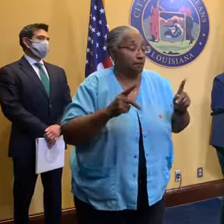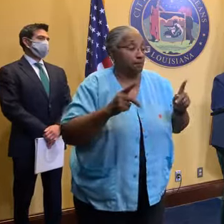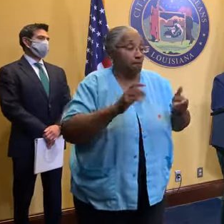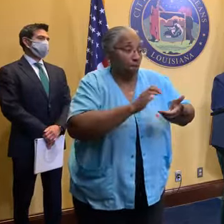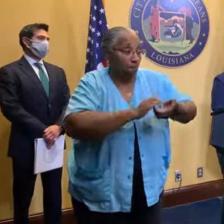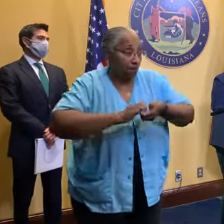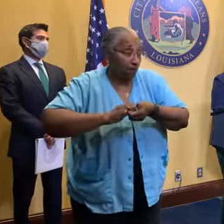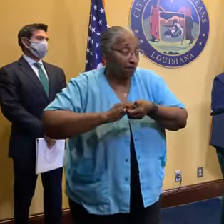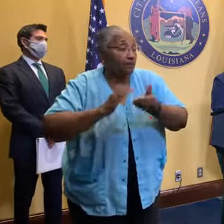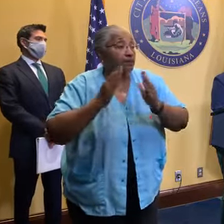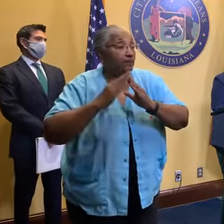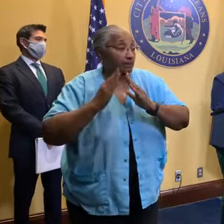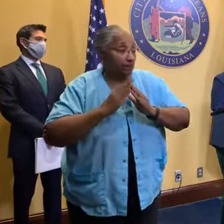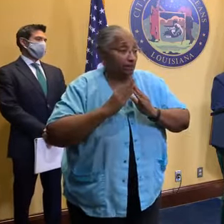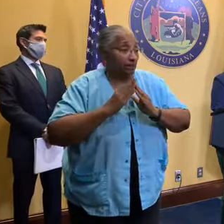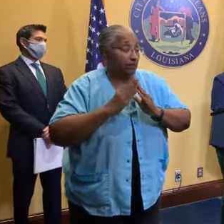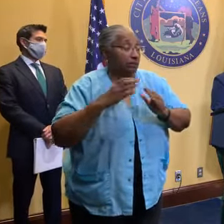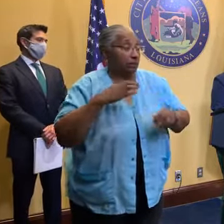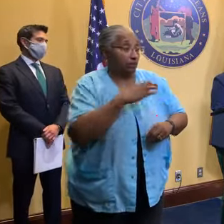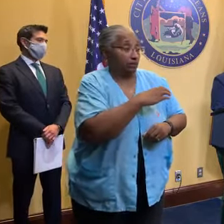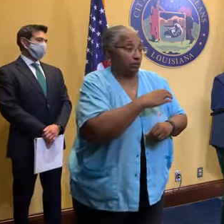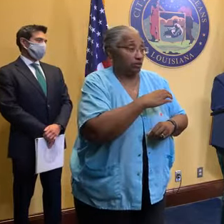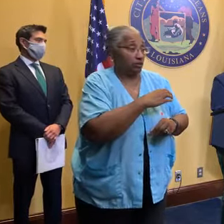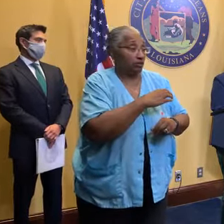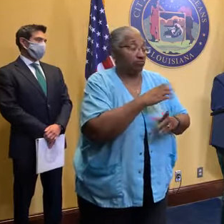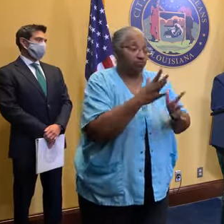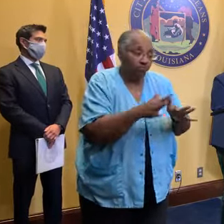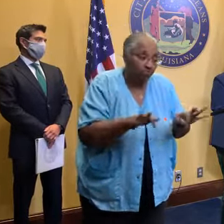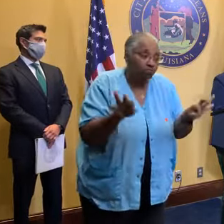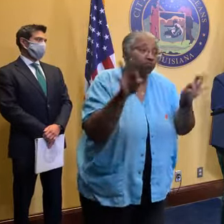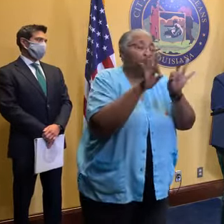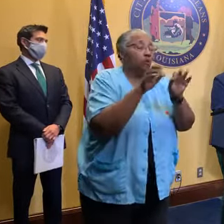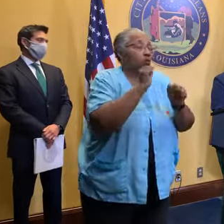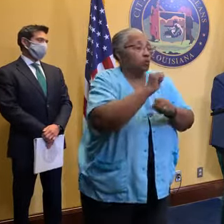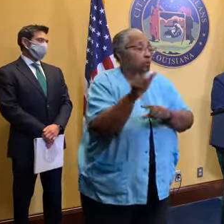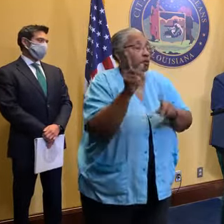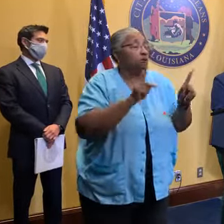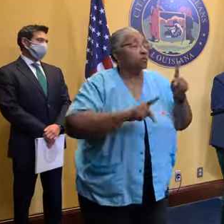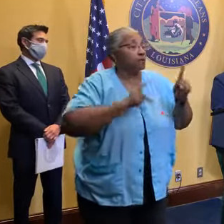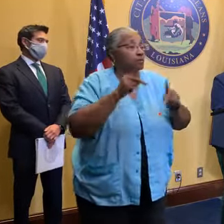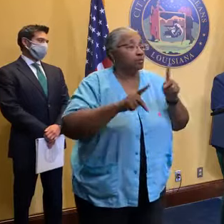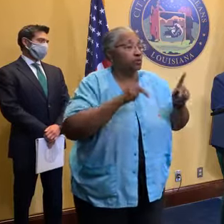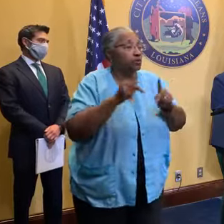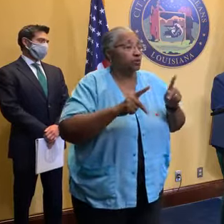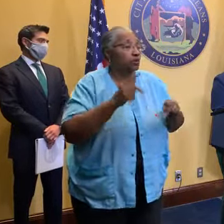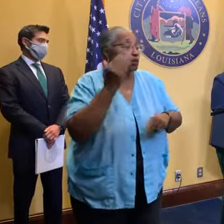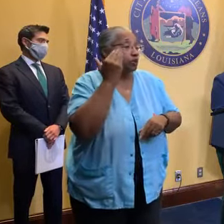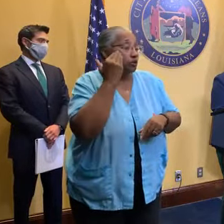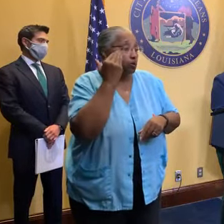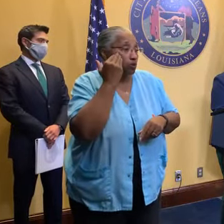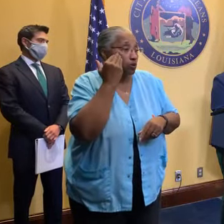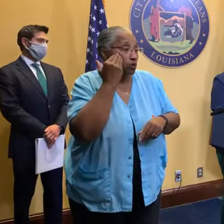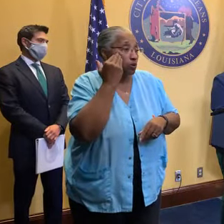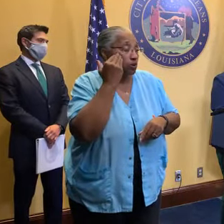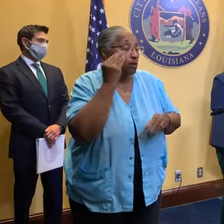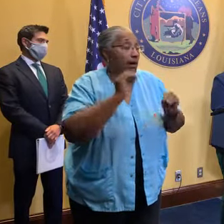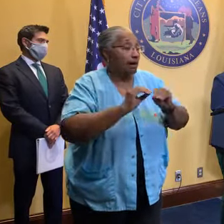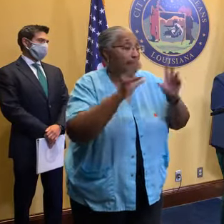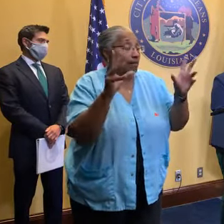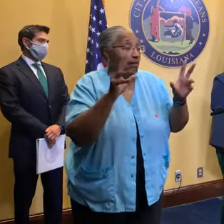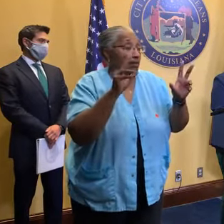the New Orleans City Council, it's critical that everyone goes into this with all eyes